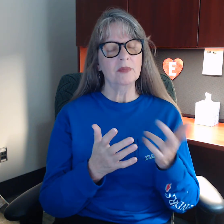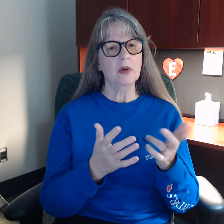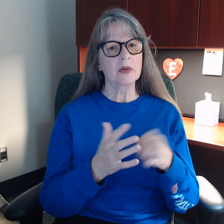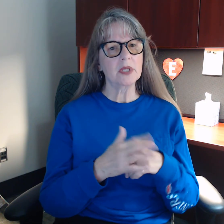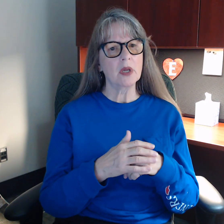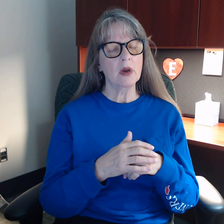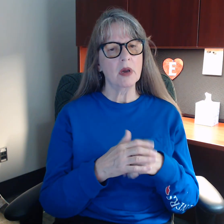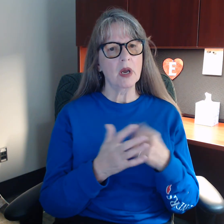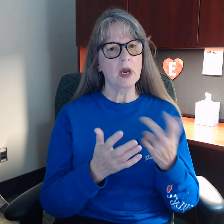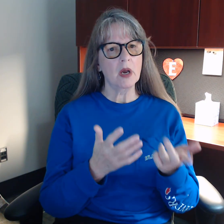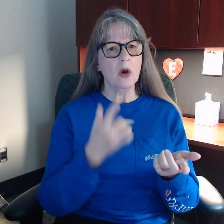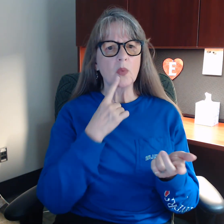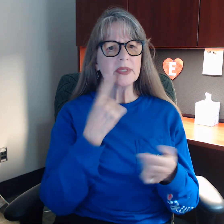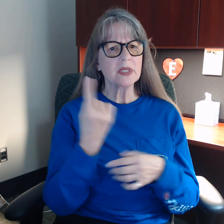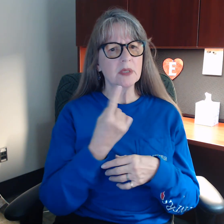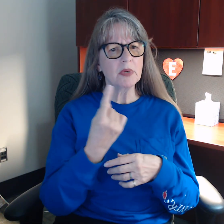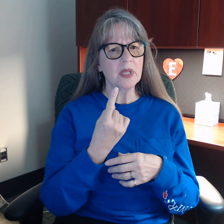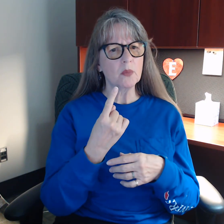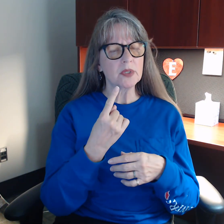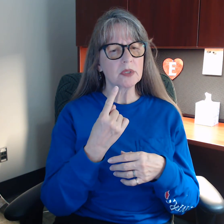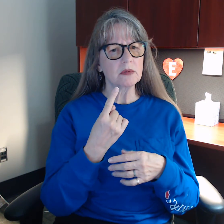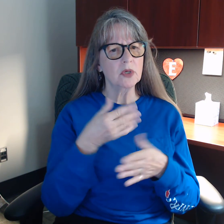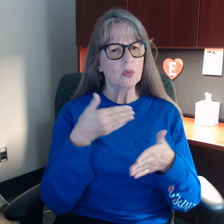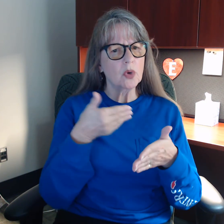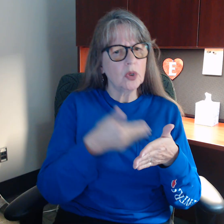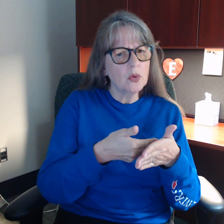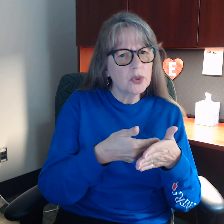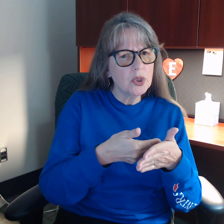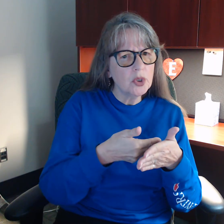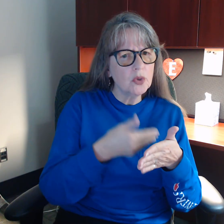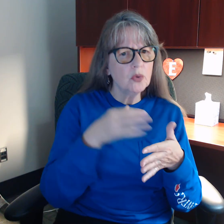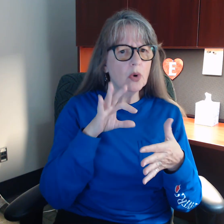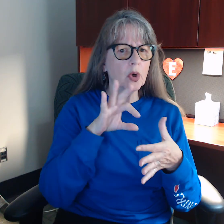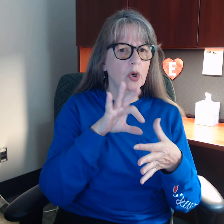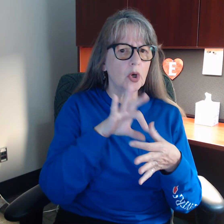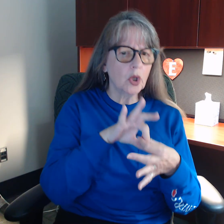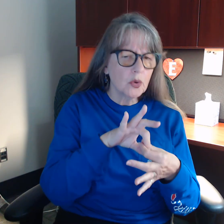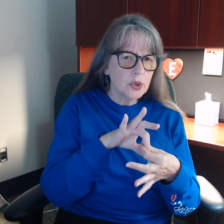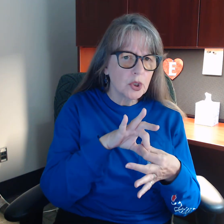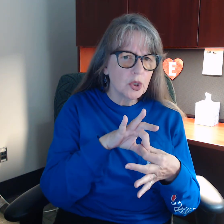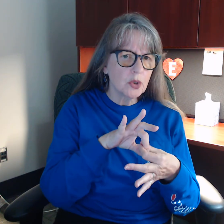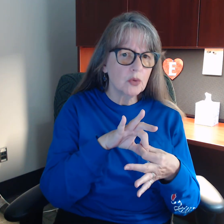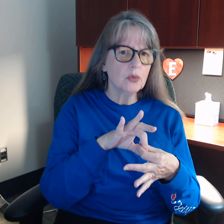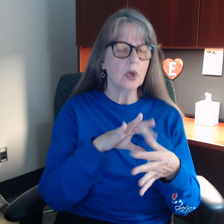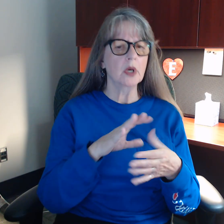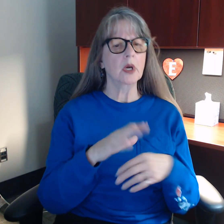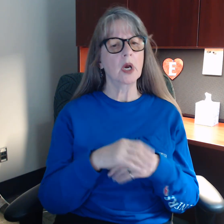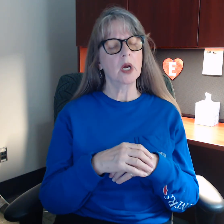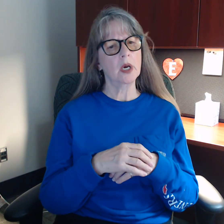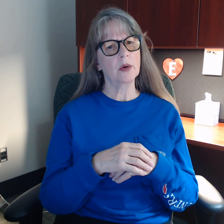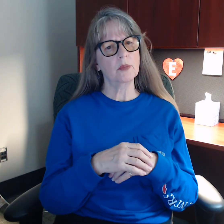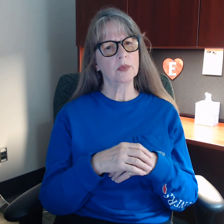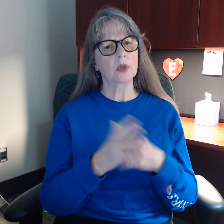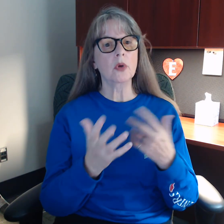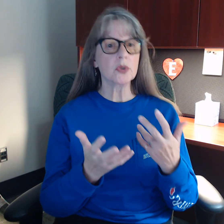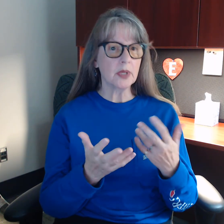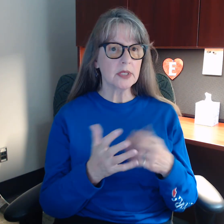You say, oh, was it someone that was, close to you or close to you, your close